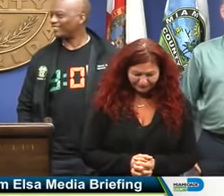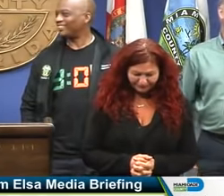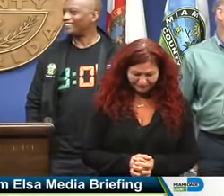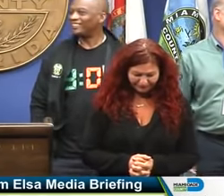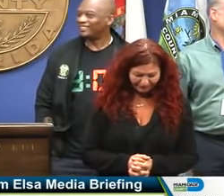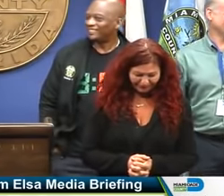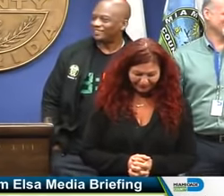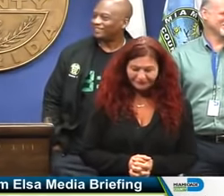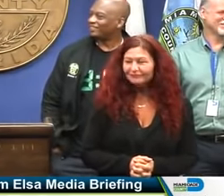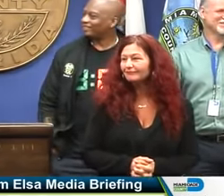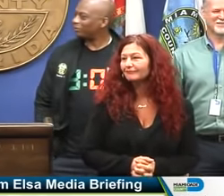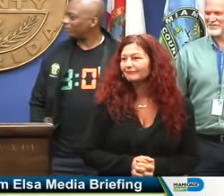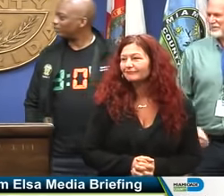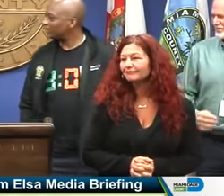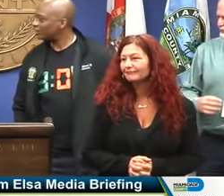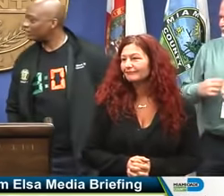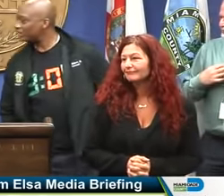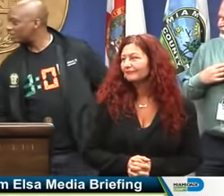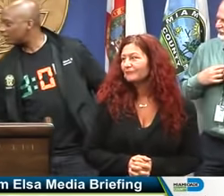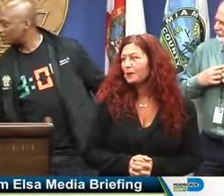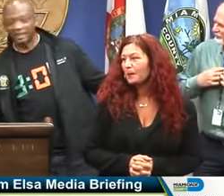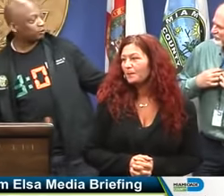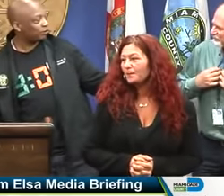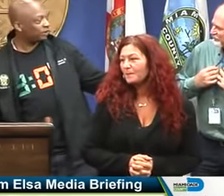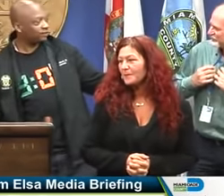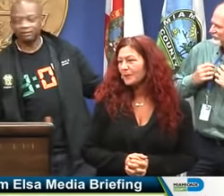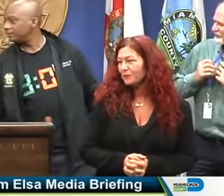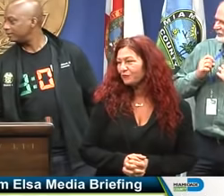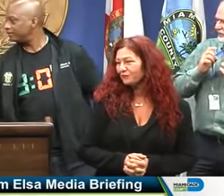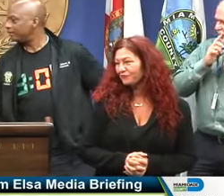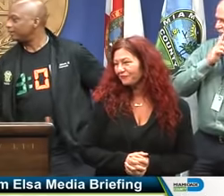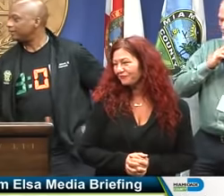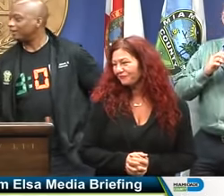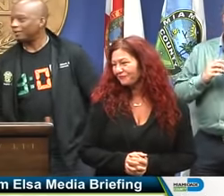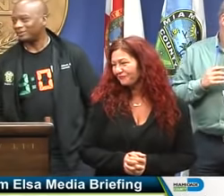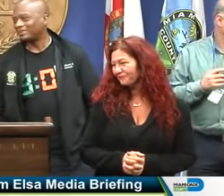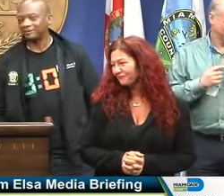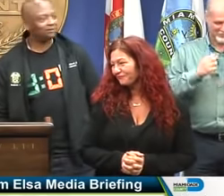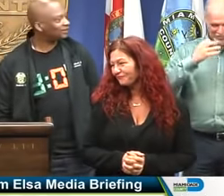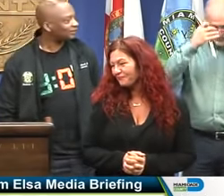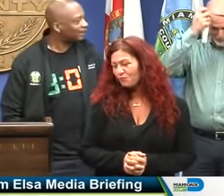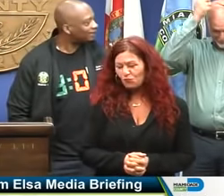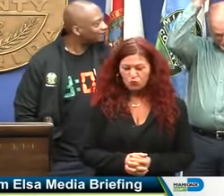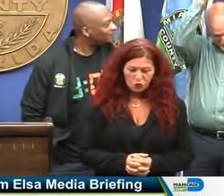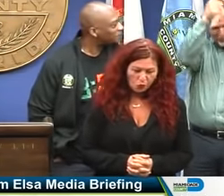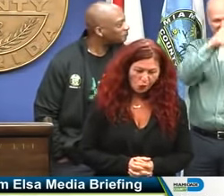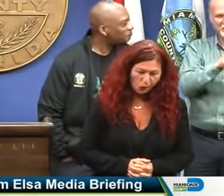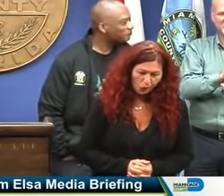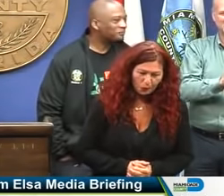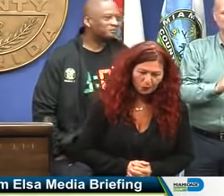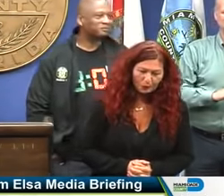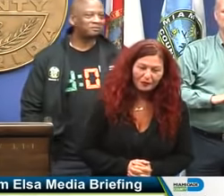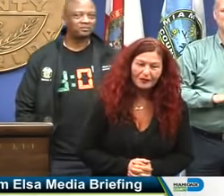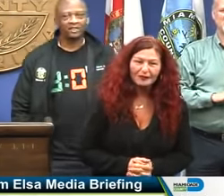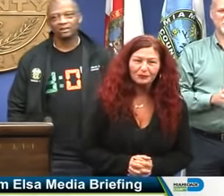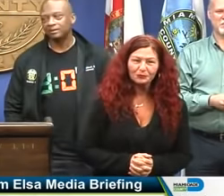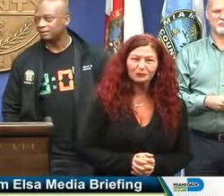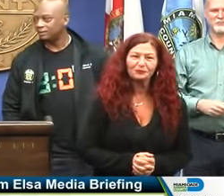tall. Mary, you said tall, and Charles came over here. No, it was like.